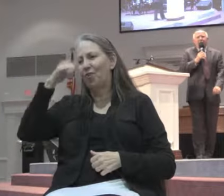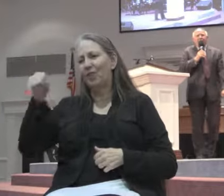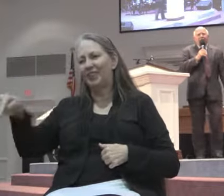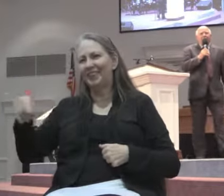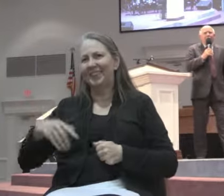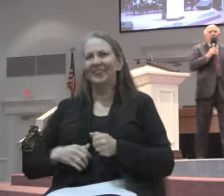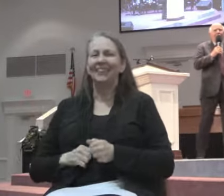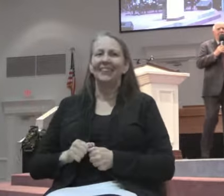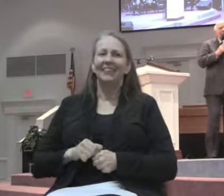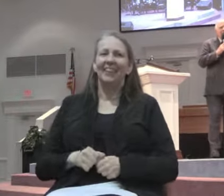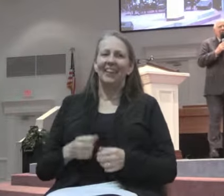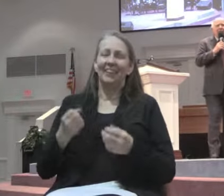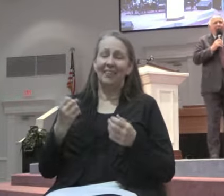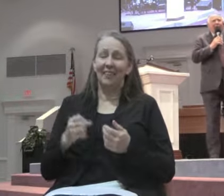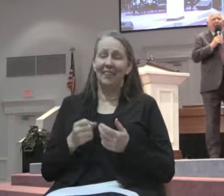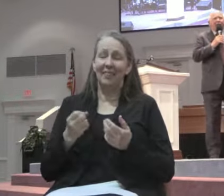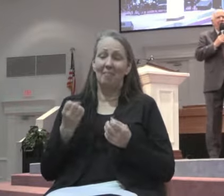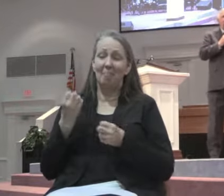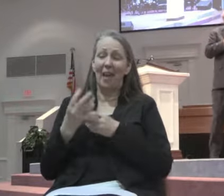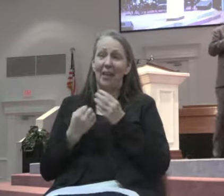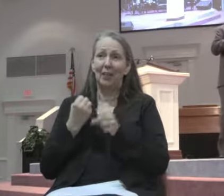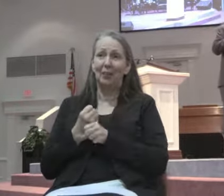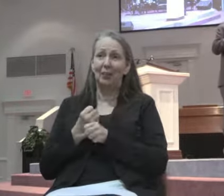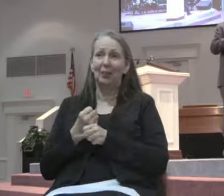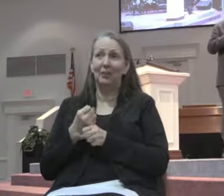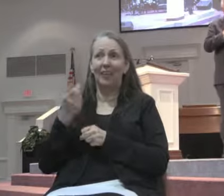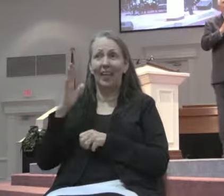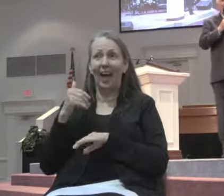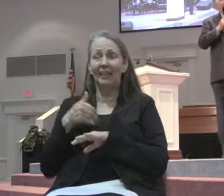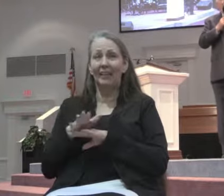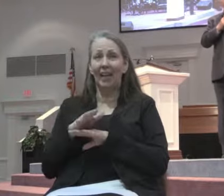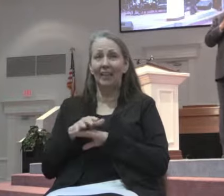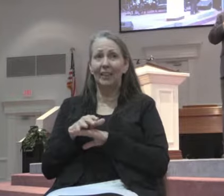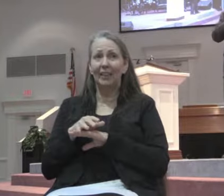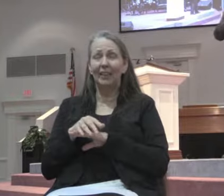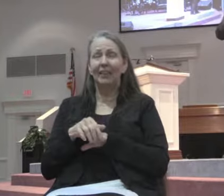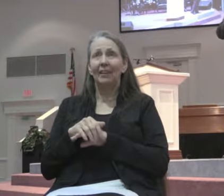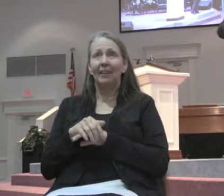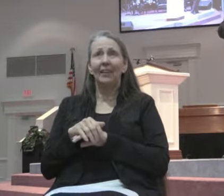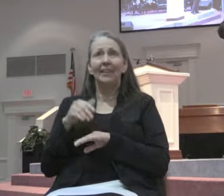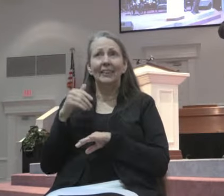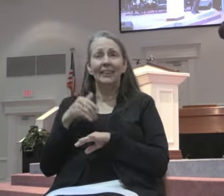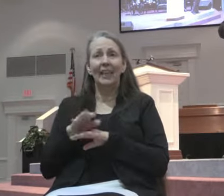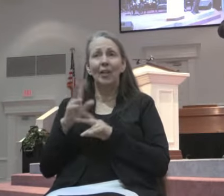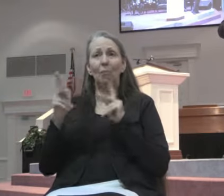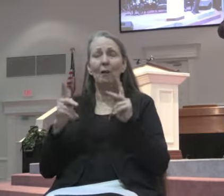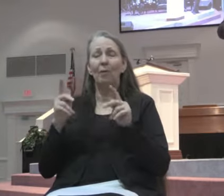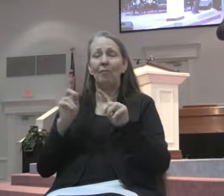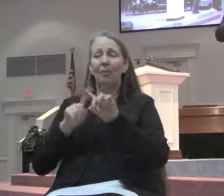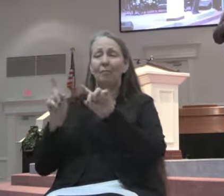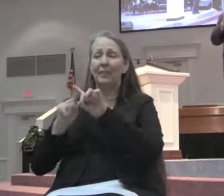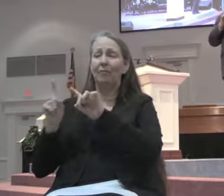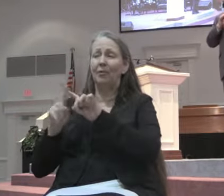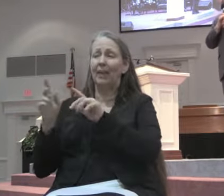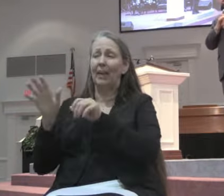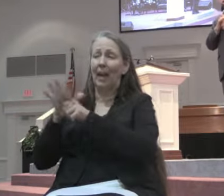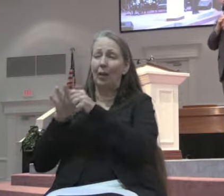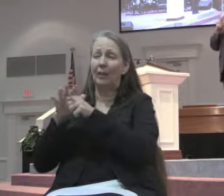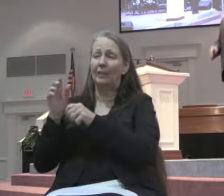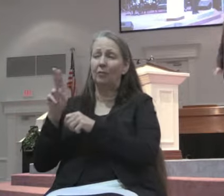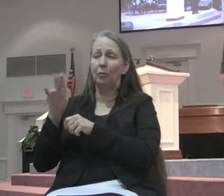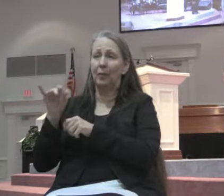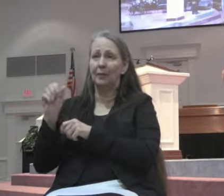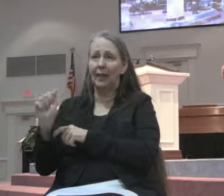And over these years, God has sent you Macedonians from all over the United States of